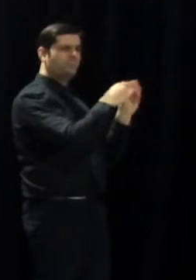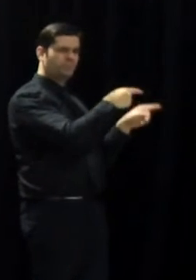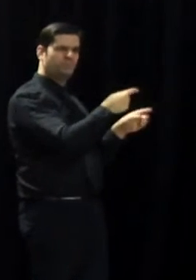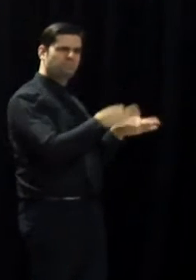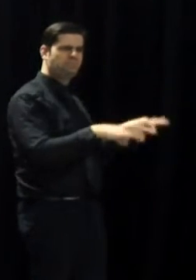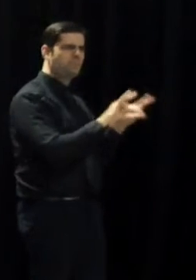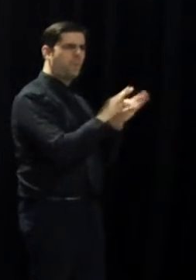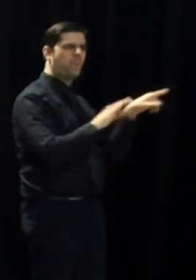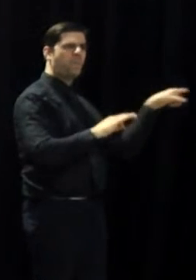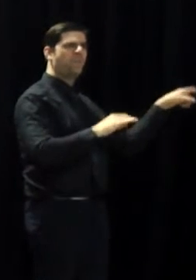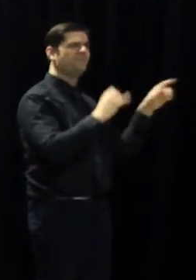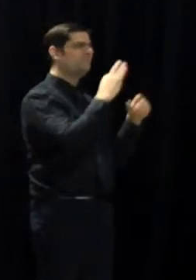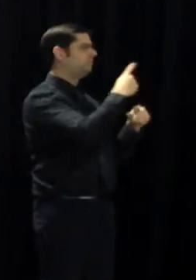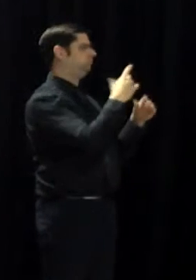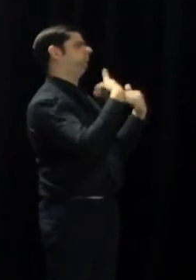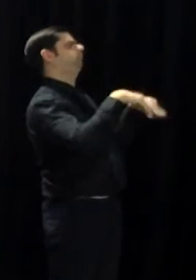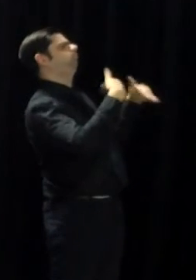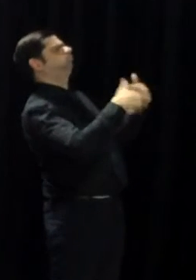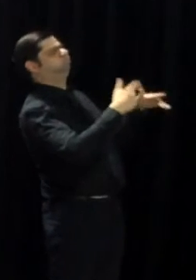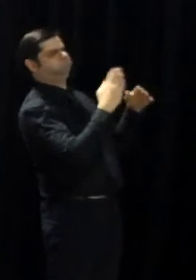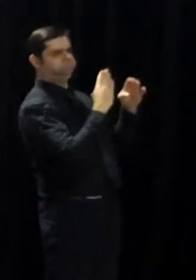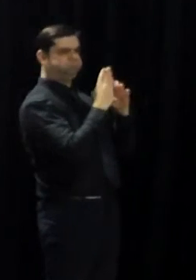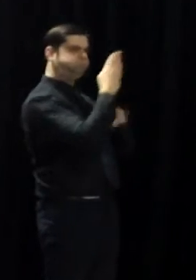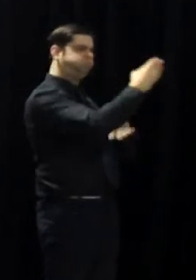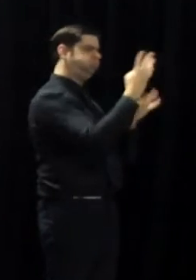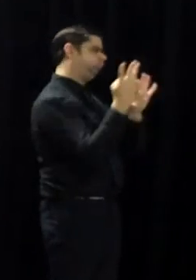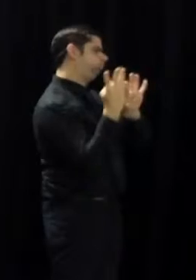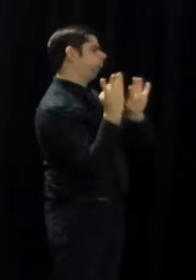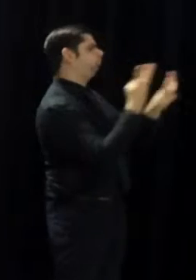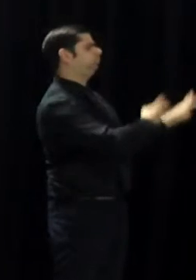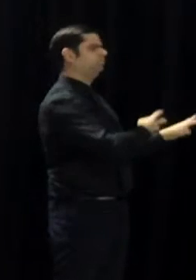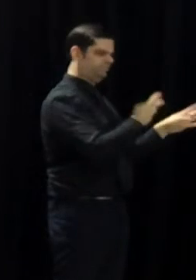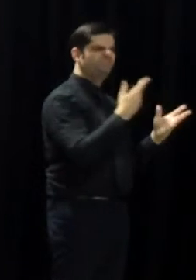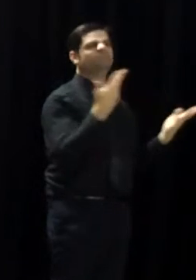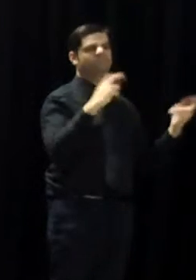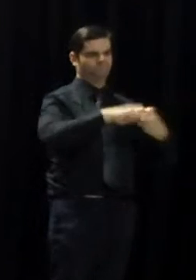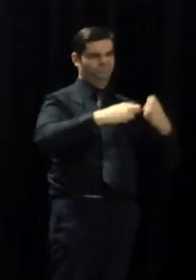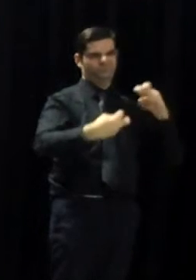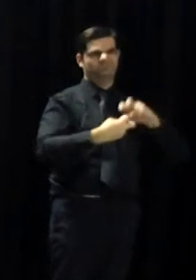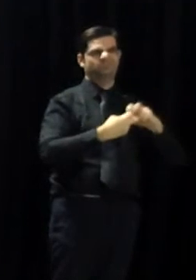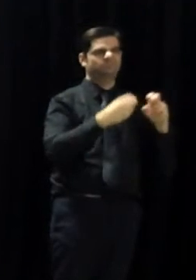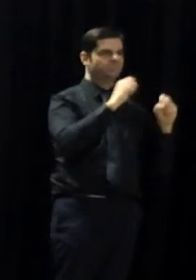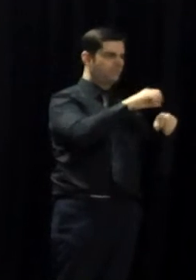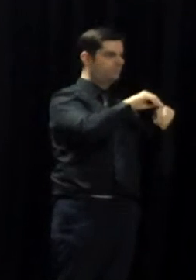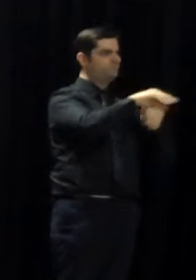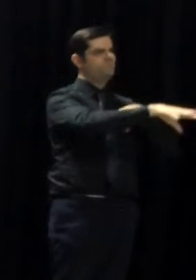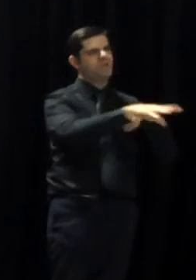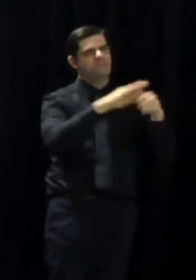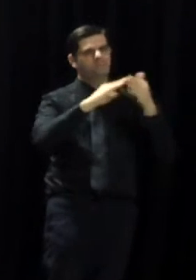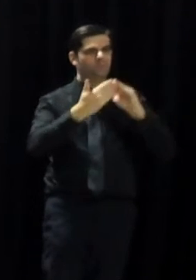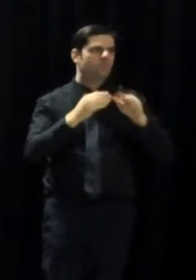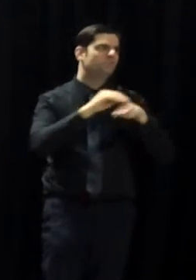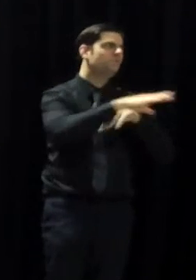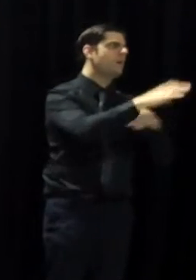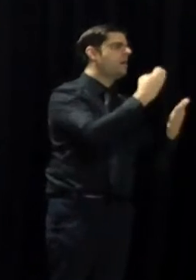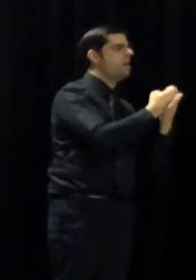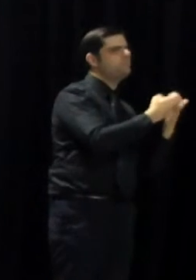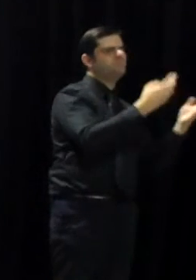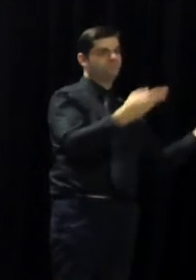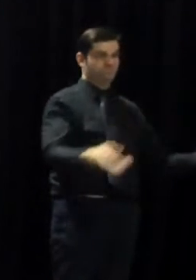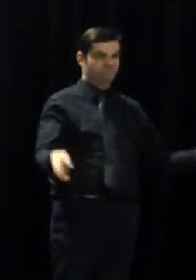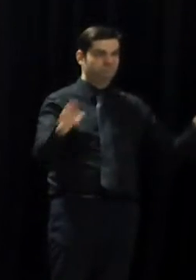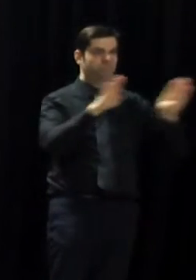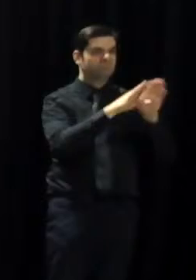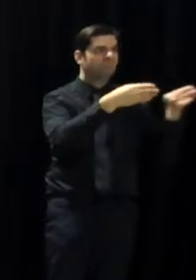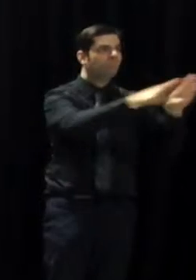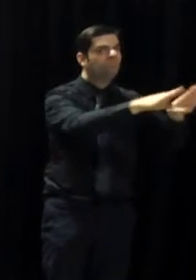real, who are all these people that are getting sick? I know them, they're real, and why are they in the hospital